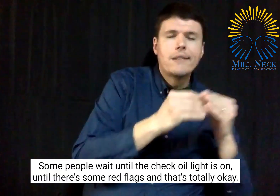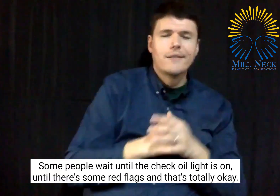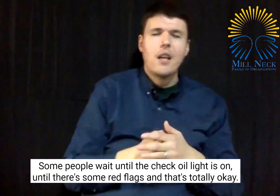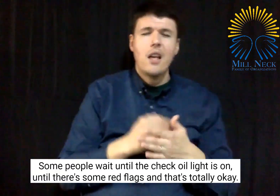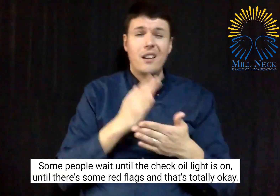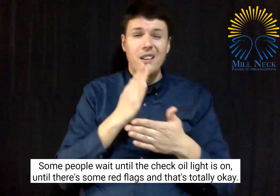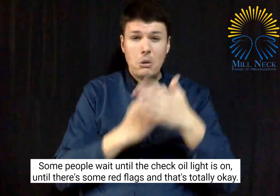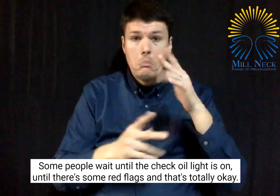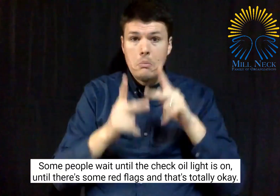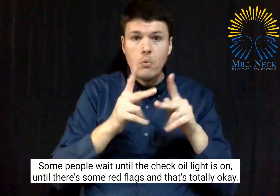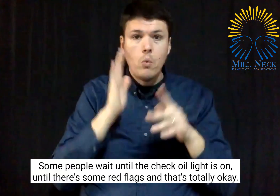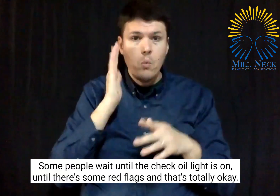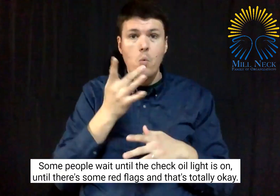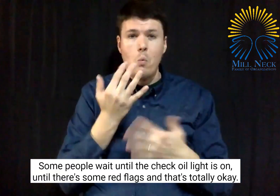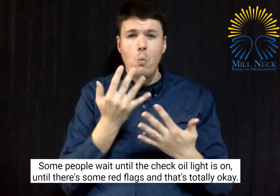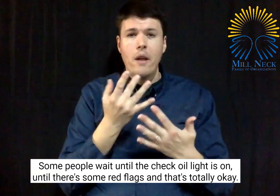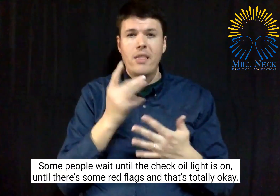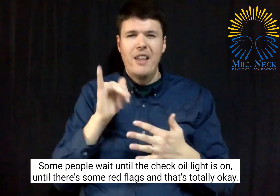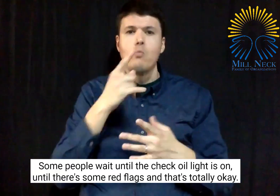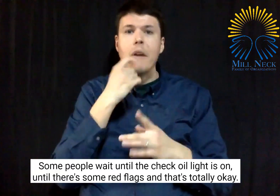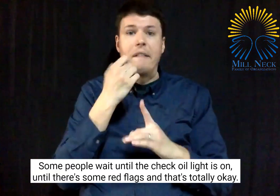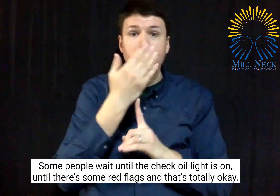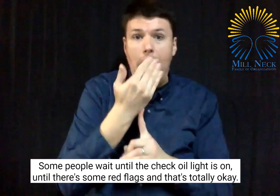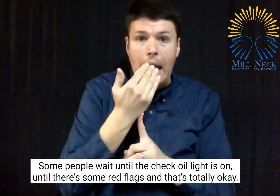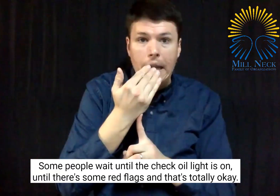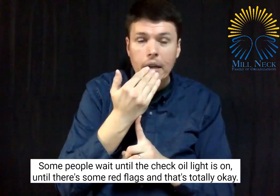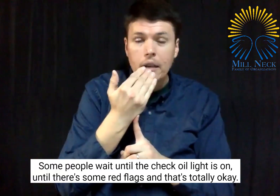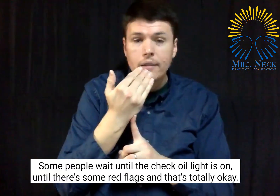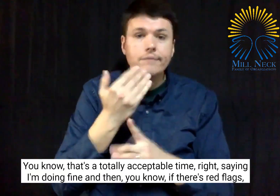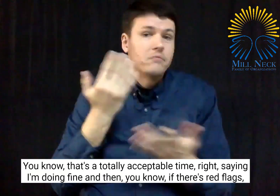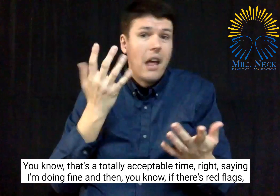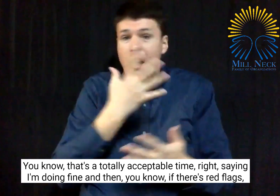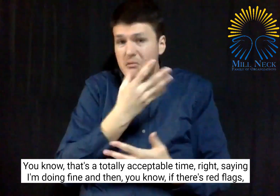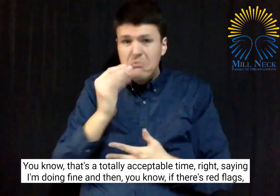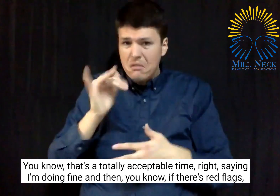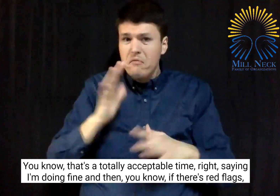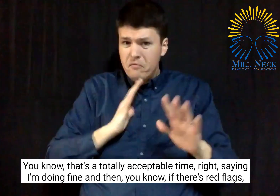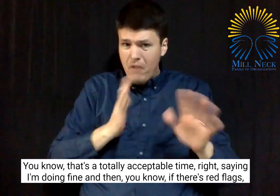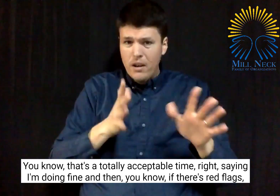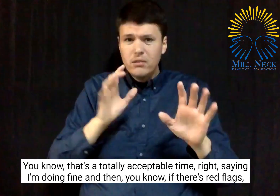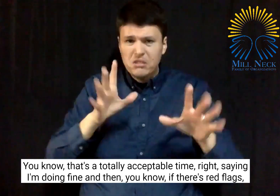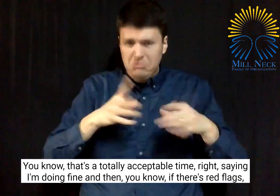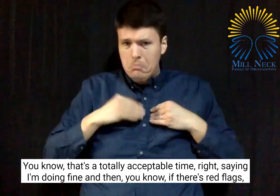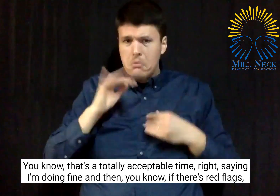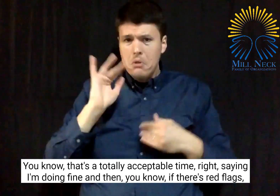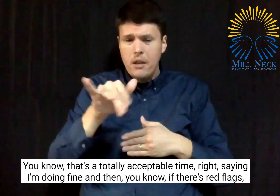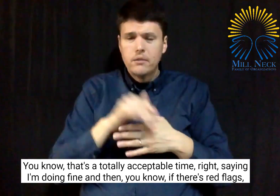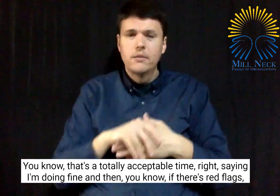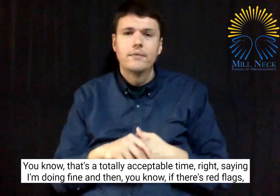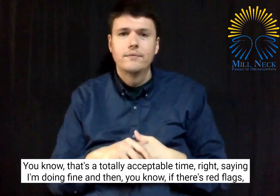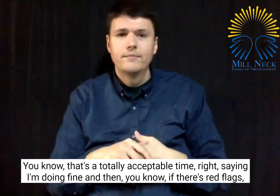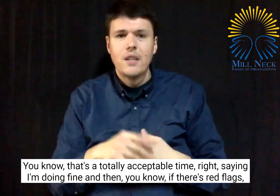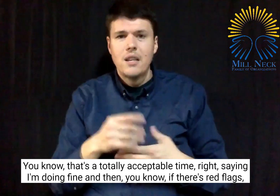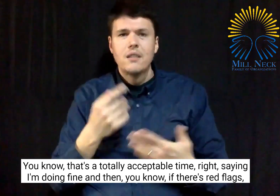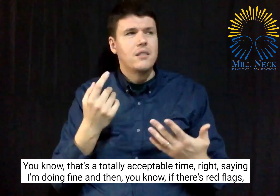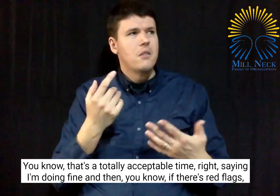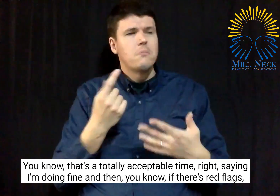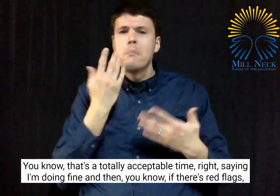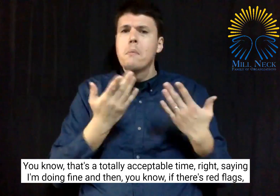oil light is on, till there's some red flags, and that's totally acceptable time right? Saying I'm doing fine. And then, if there's